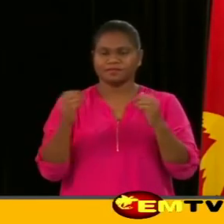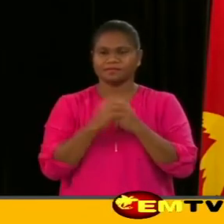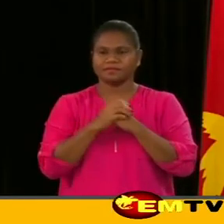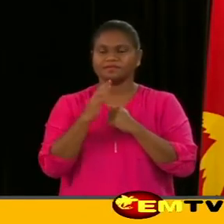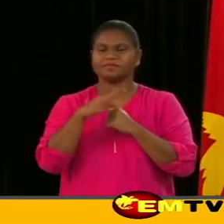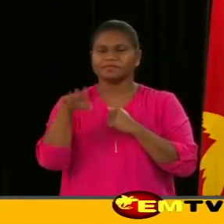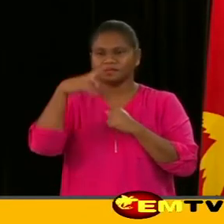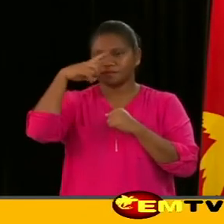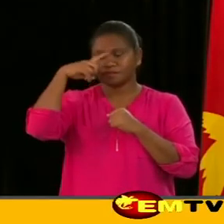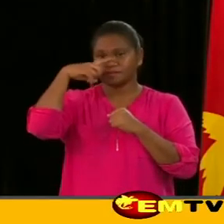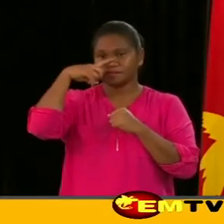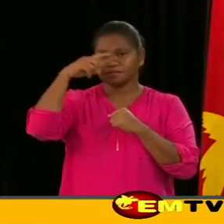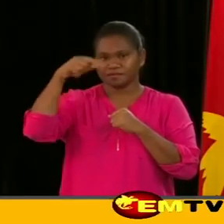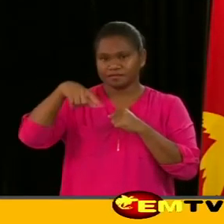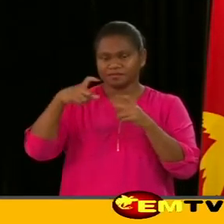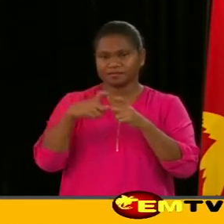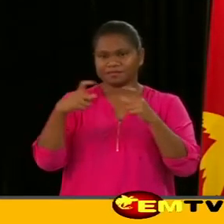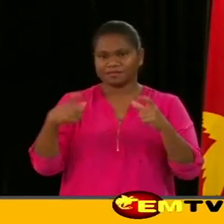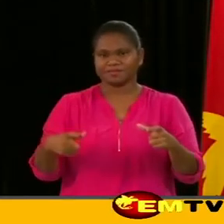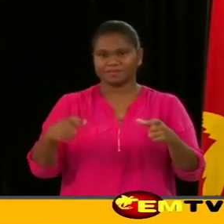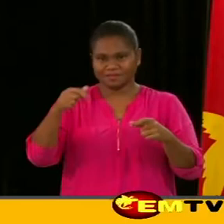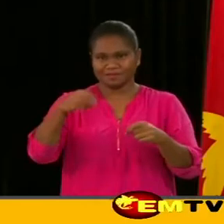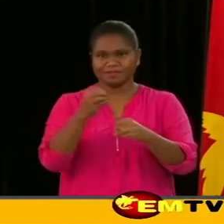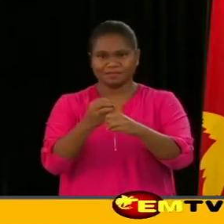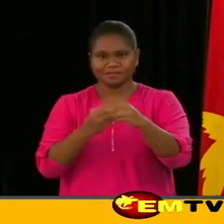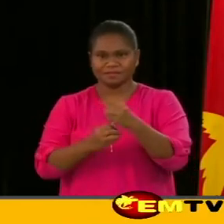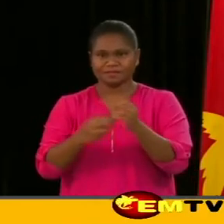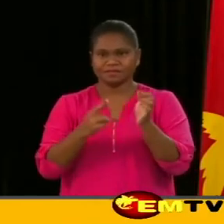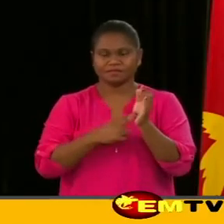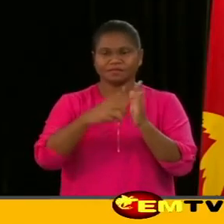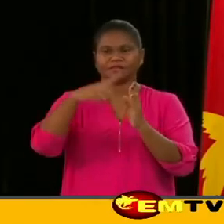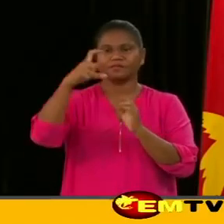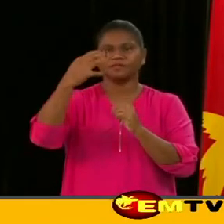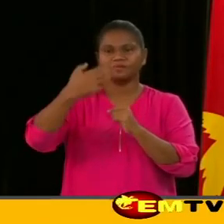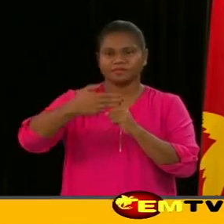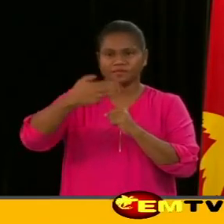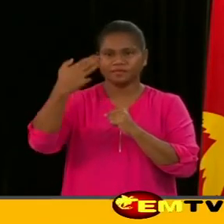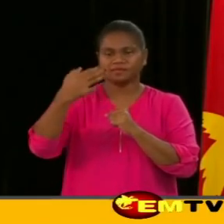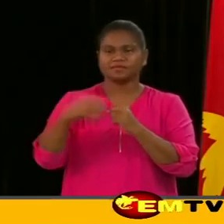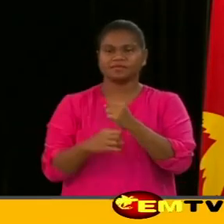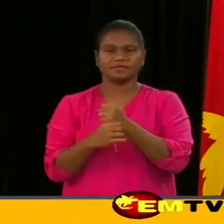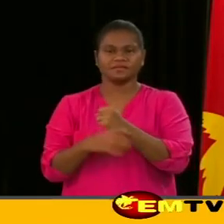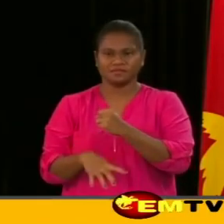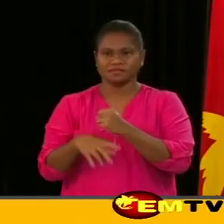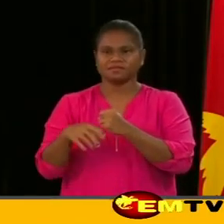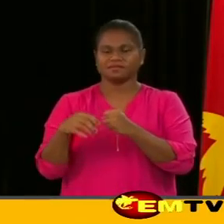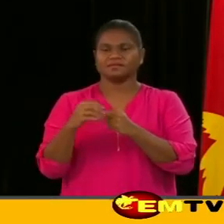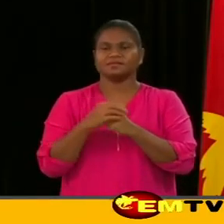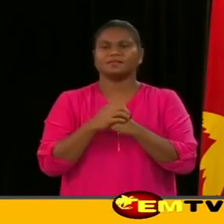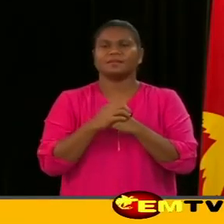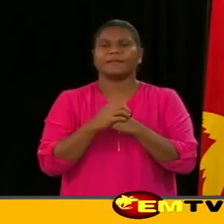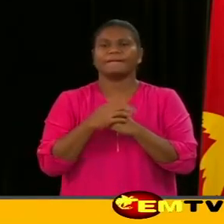come lo me pla lo here lo Port Moresby lo knock 19. Na government blue pla the Marape Stephen government me pla